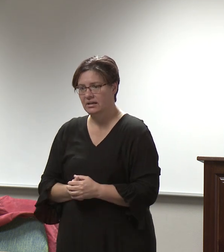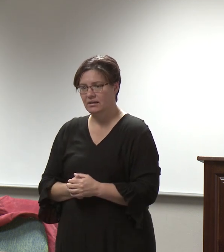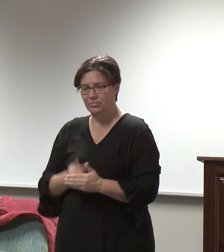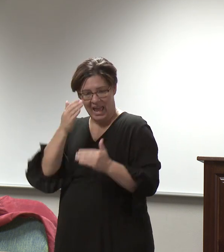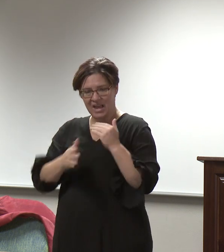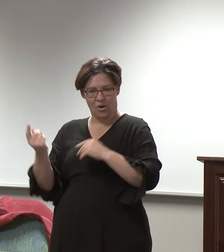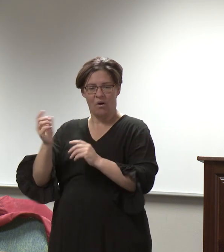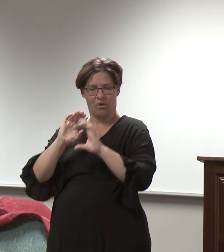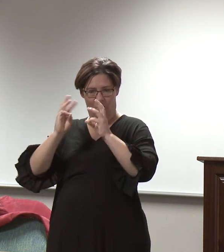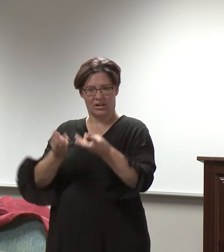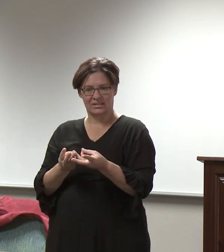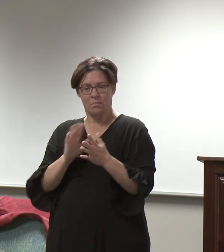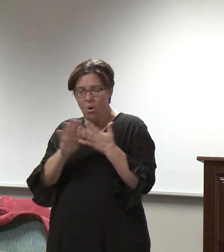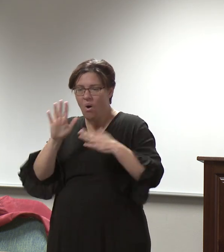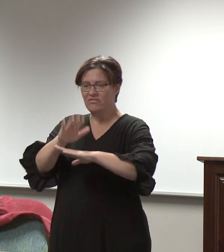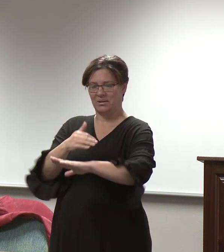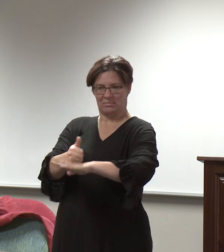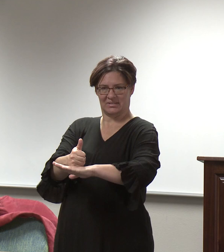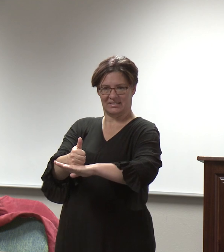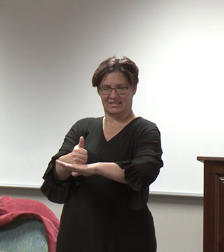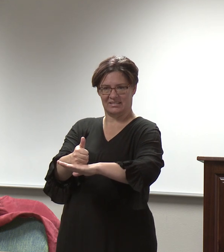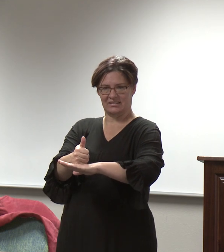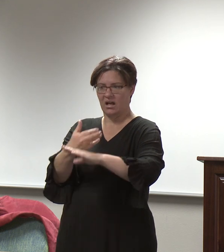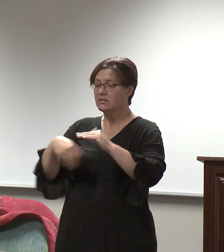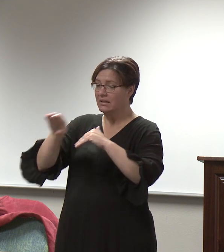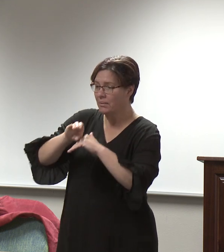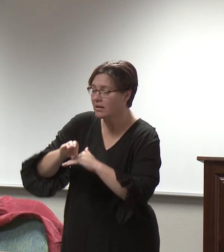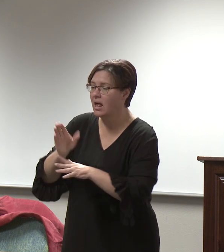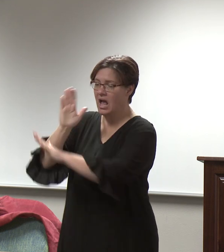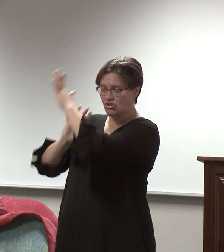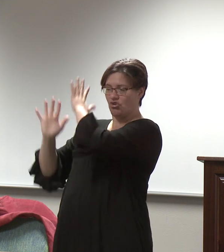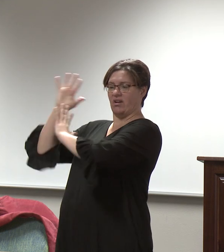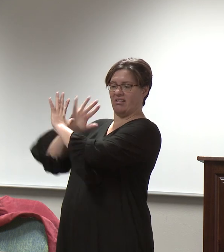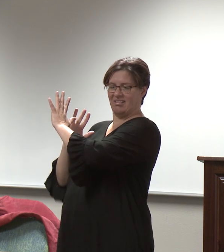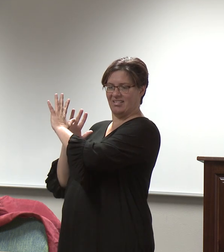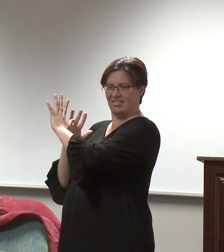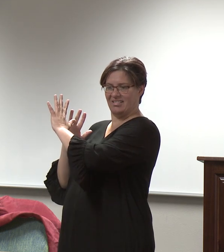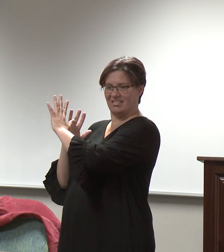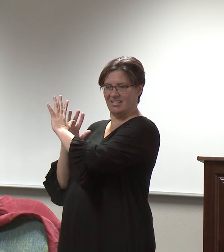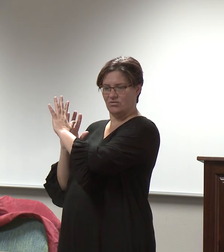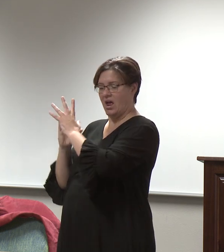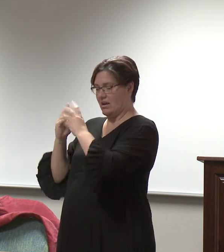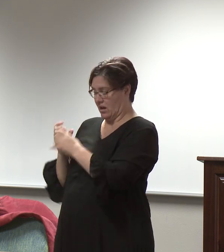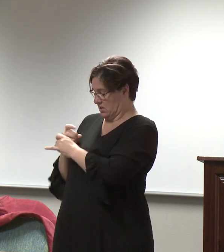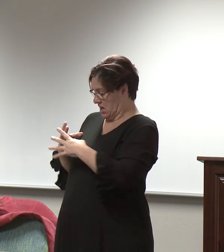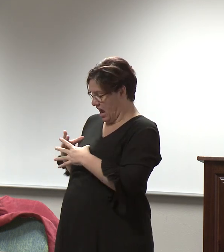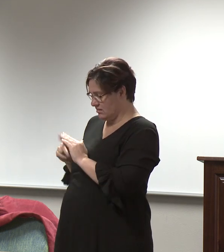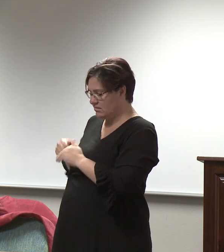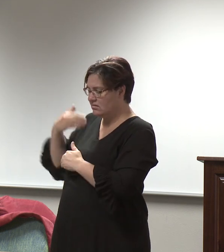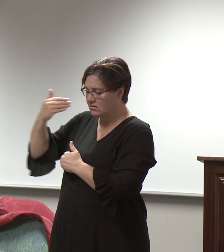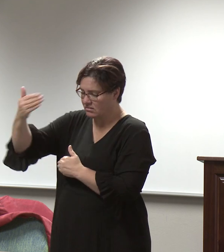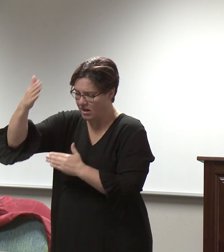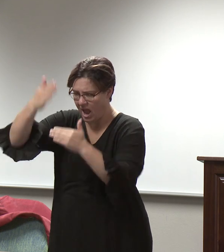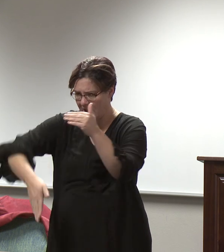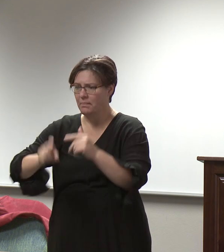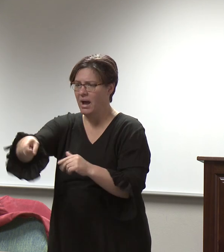something that's more fundamental. Capitalism is historical. At the beginning, should have an end. Everything in history has a